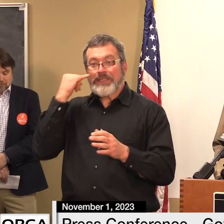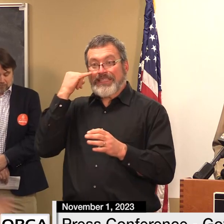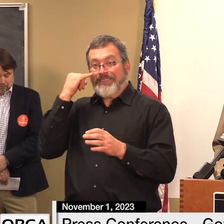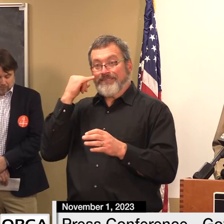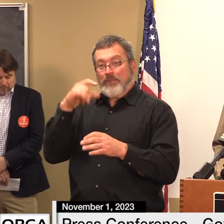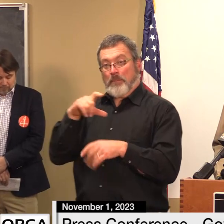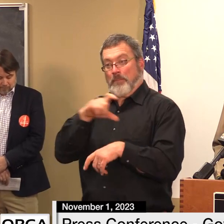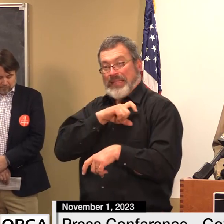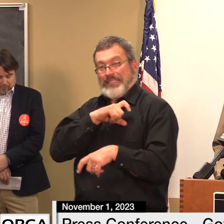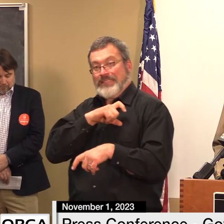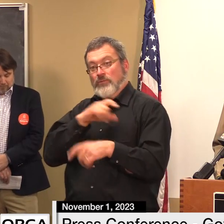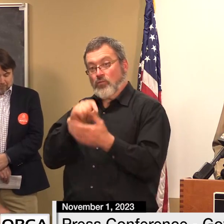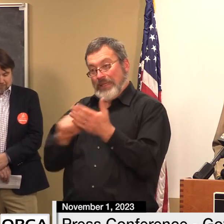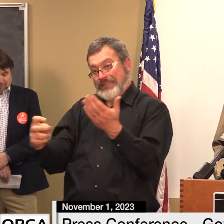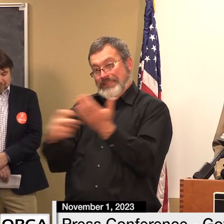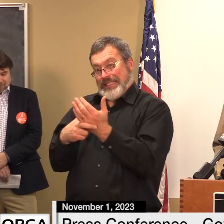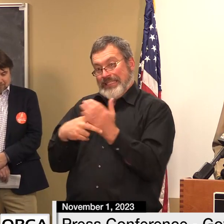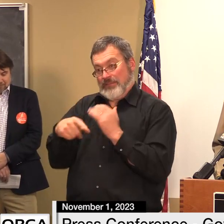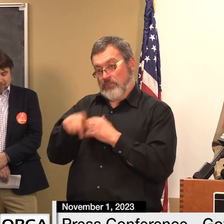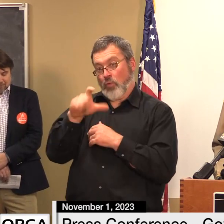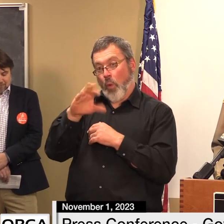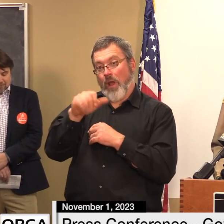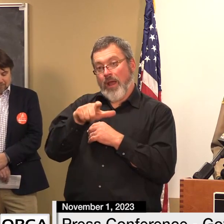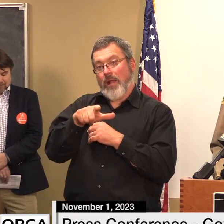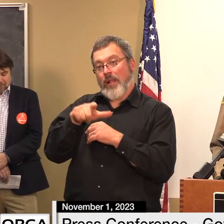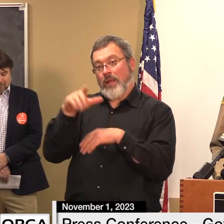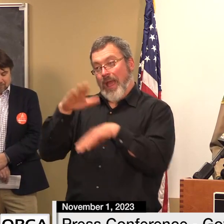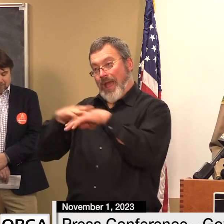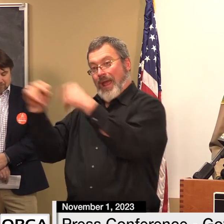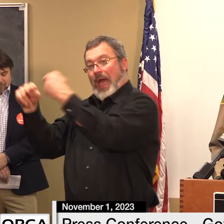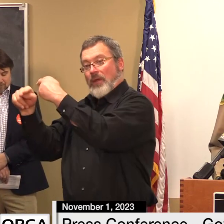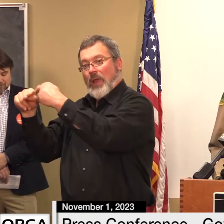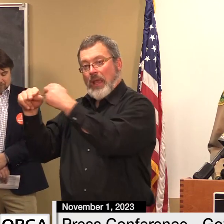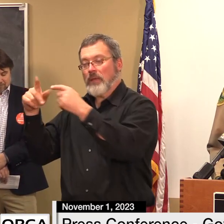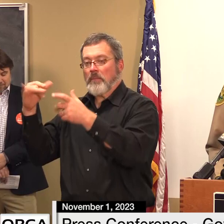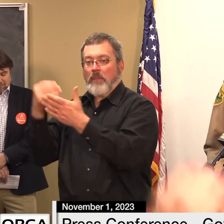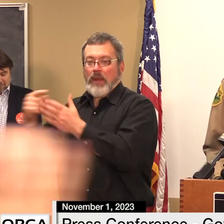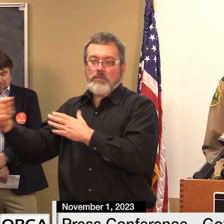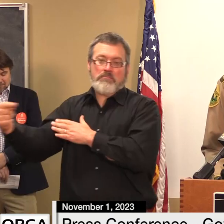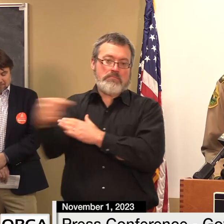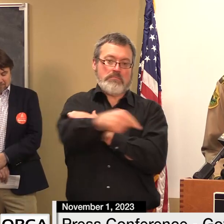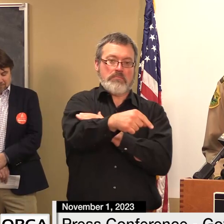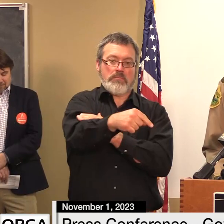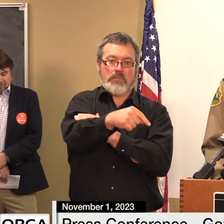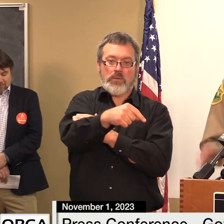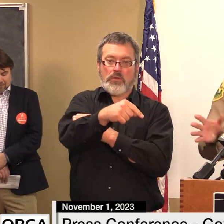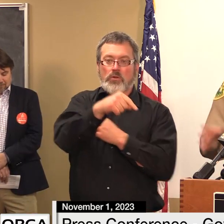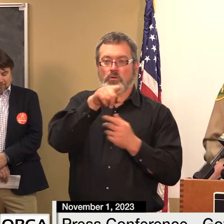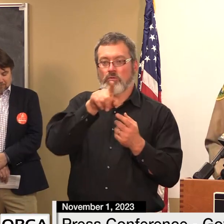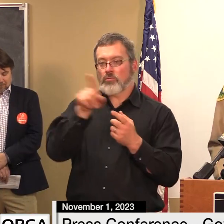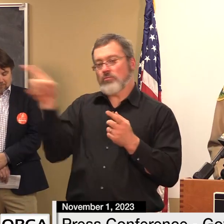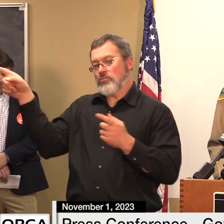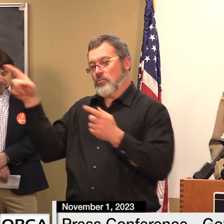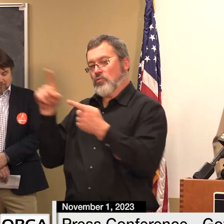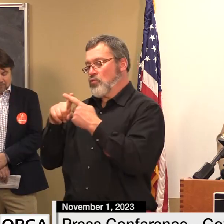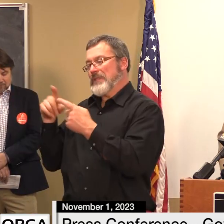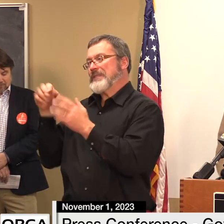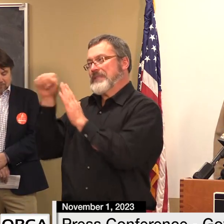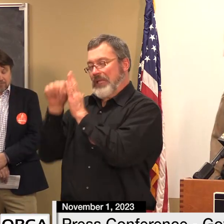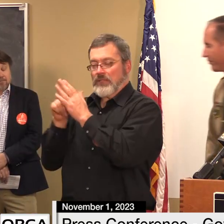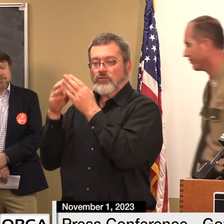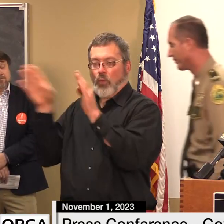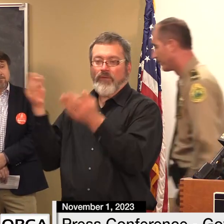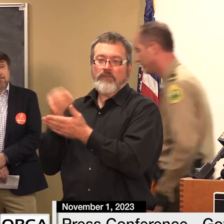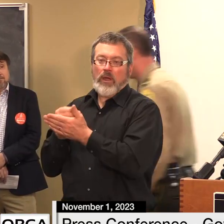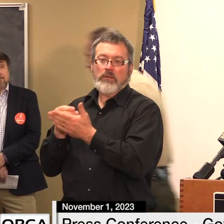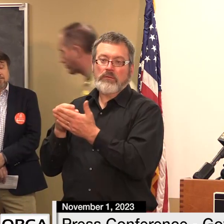is writing a traffic ticket on the interstate will go to the general fund for the state, not the local municipality.